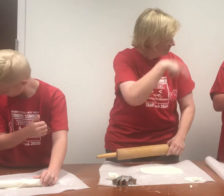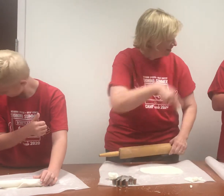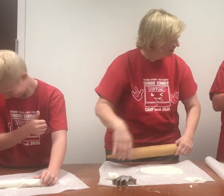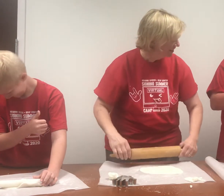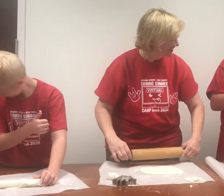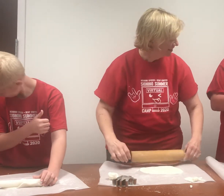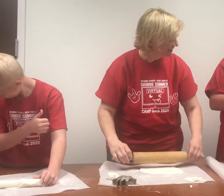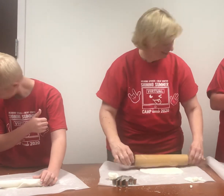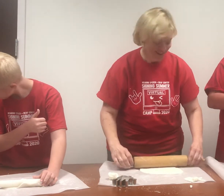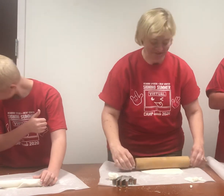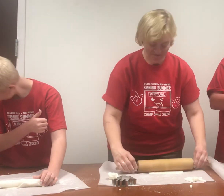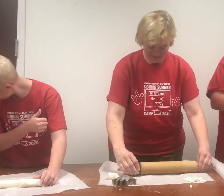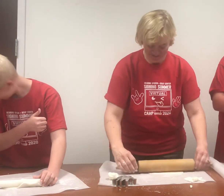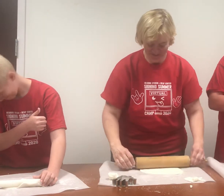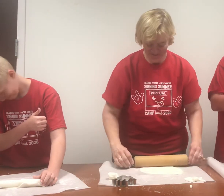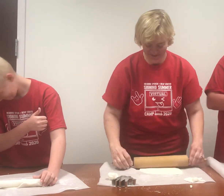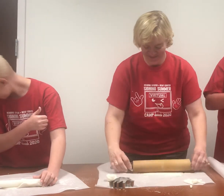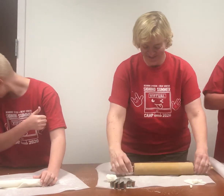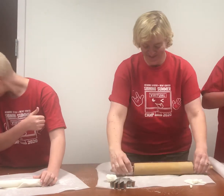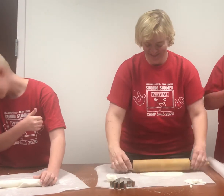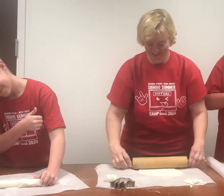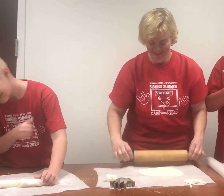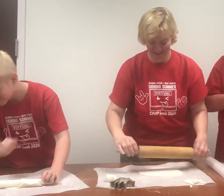Are you having fun? Good, good.